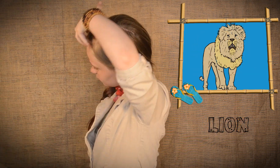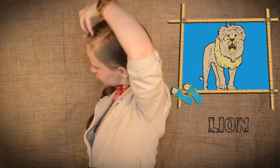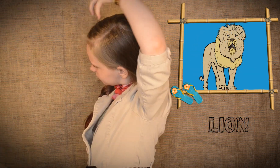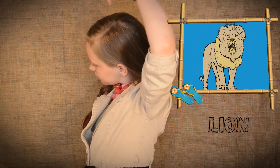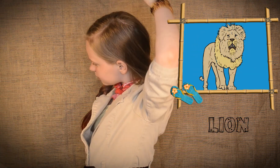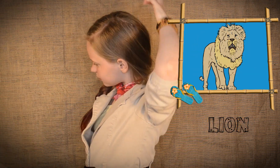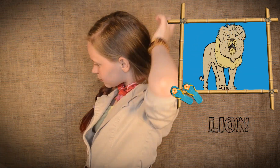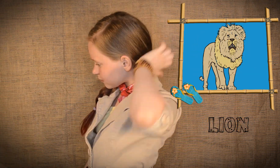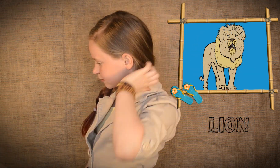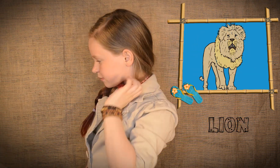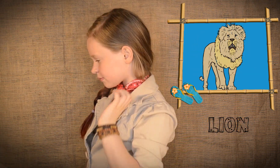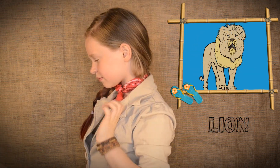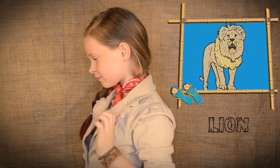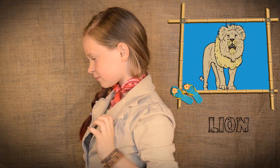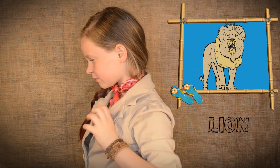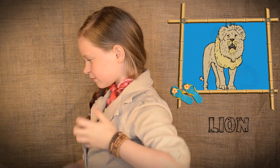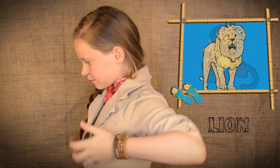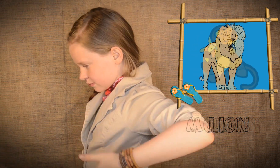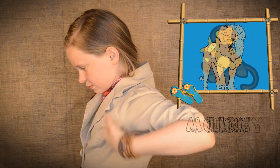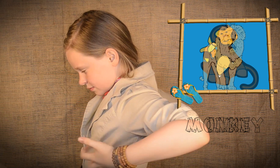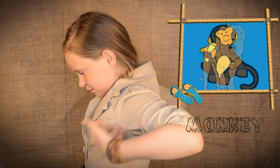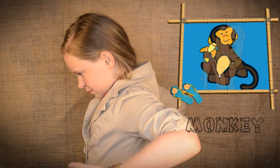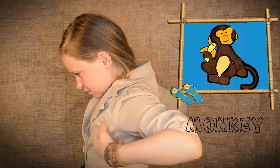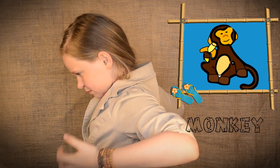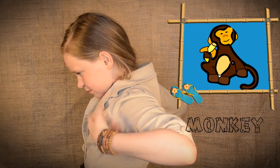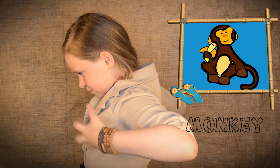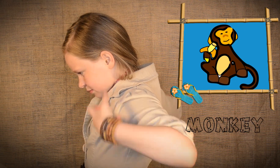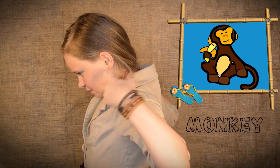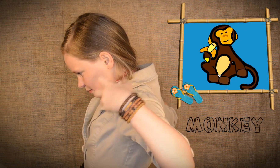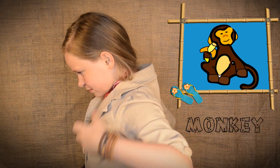Lime Monkey